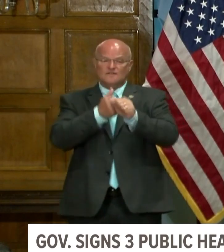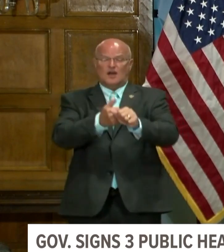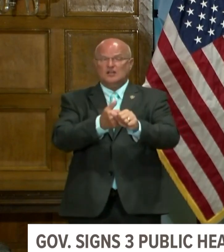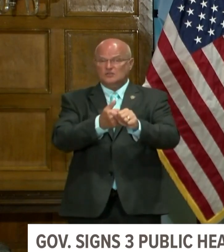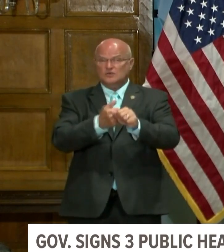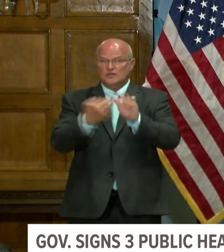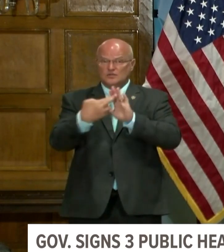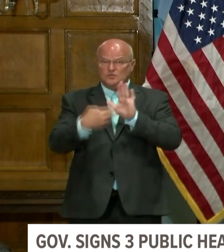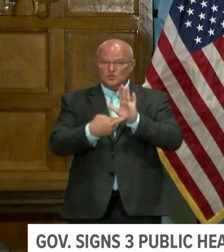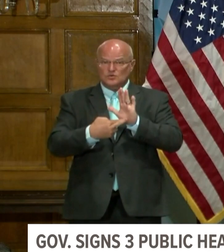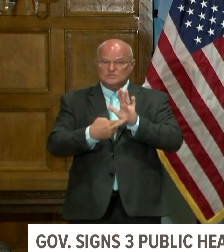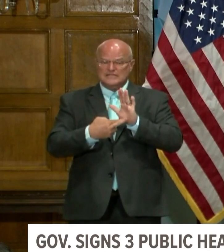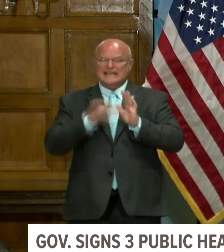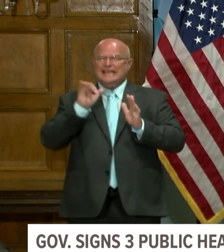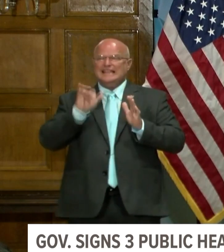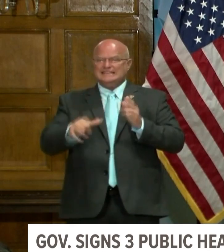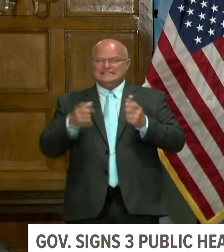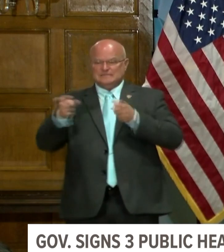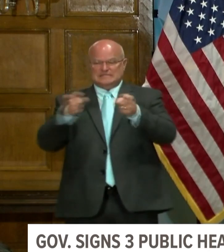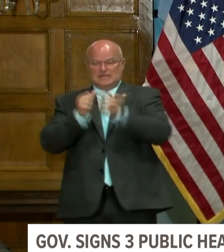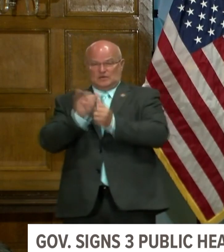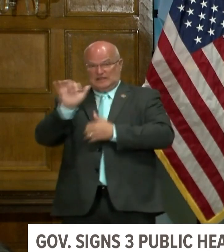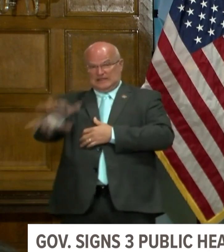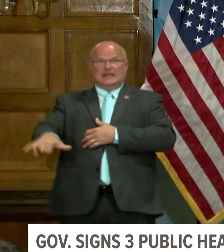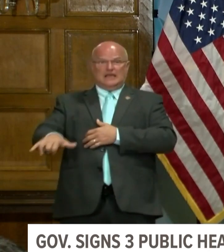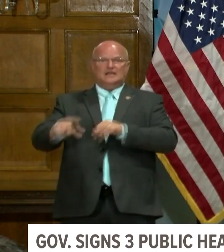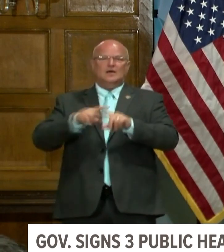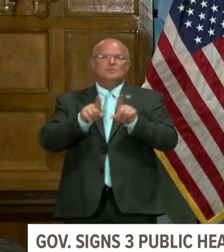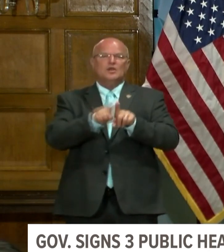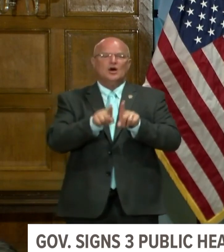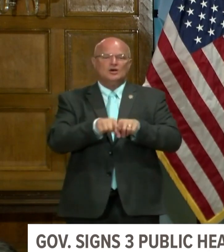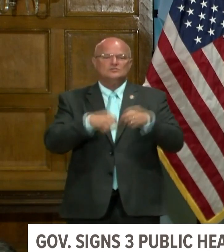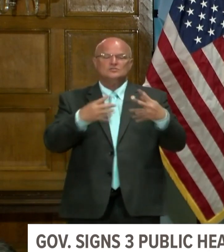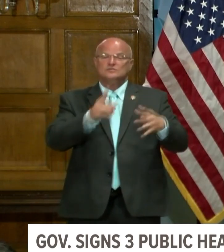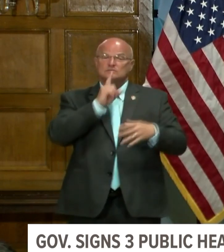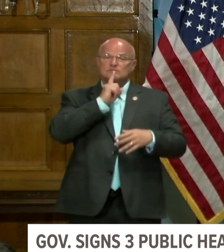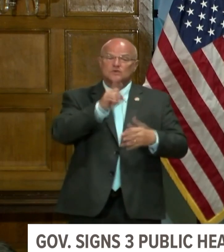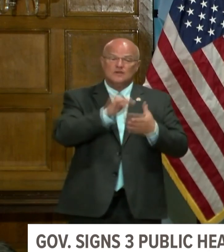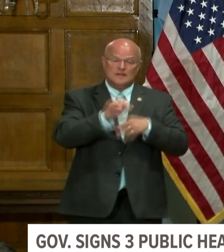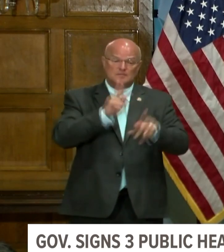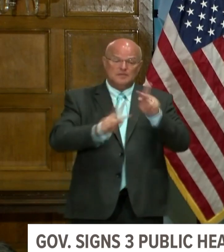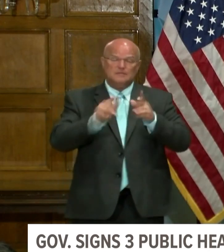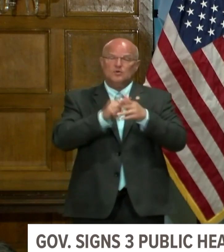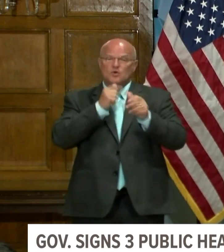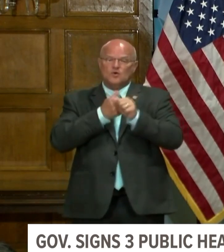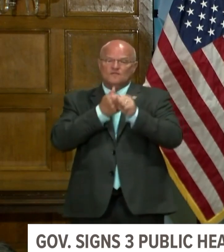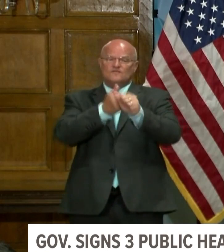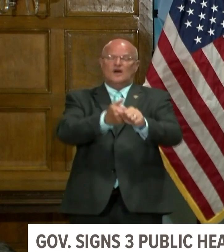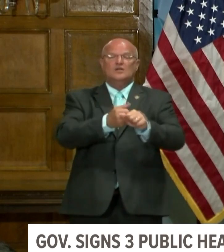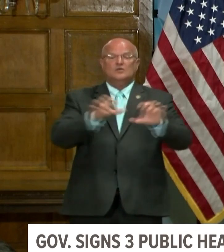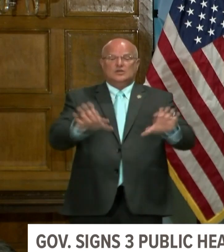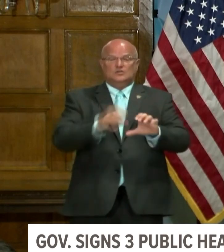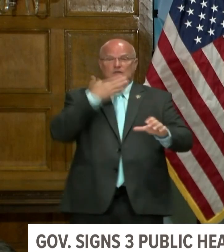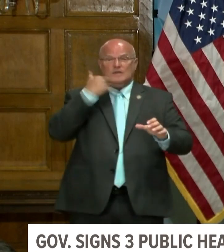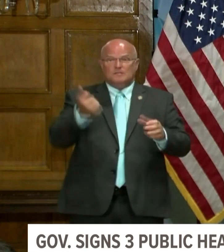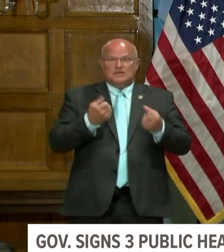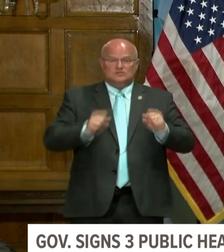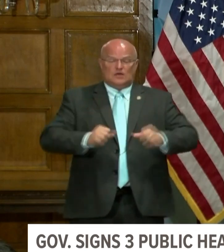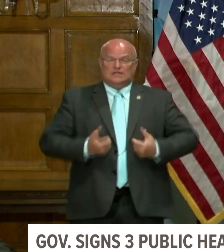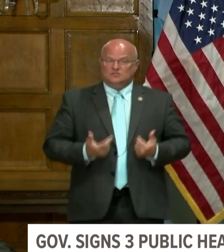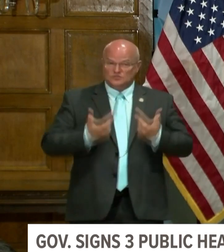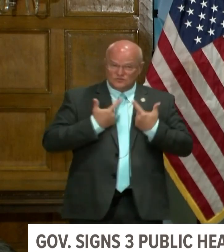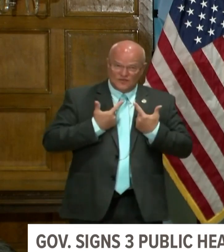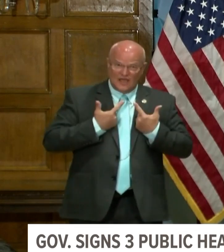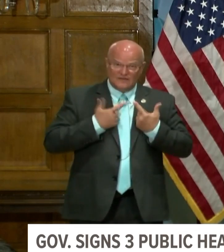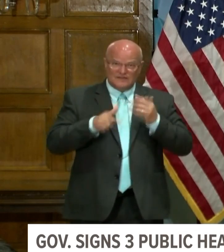to allow the outliers to still be dealt with, but also to give some certainty to the people who are doing their best to try to